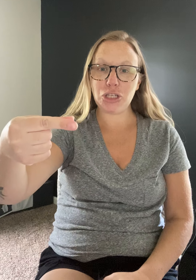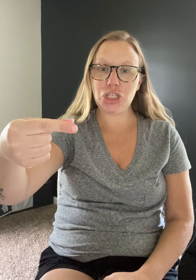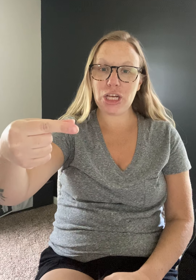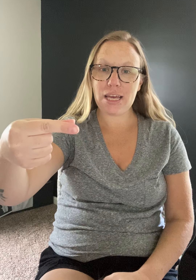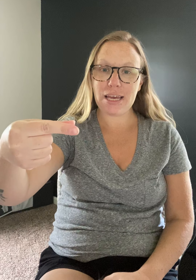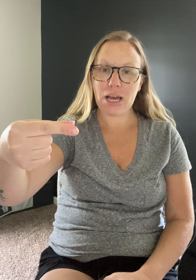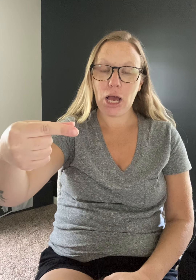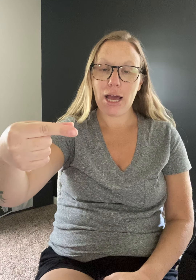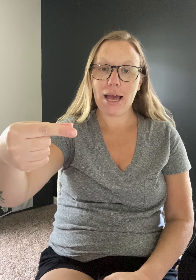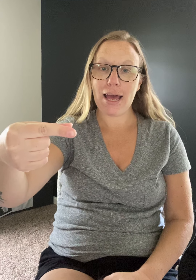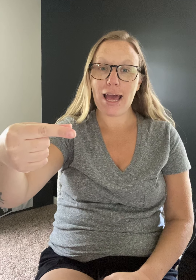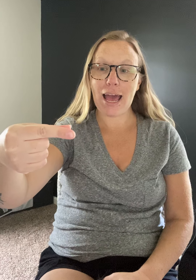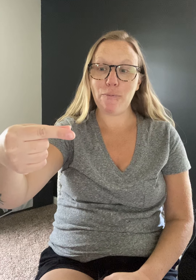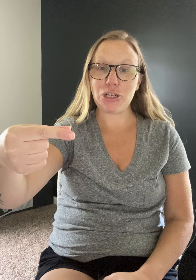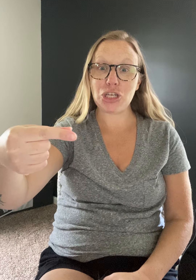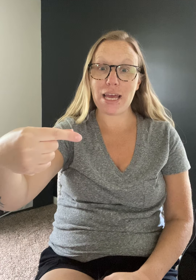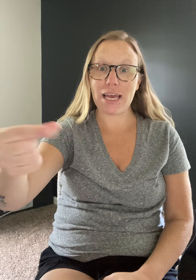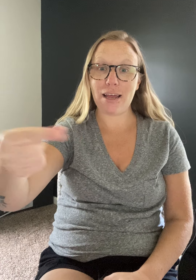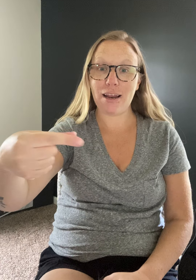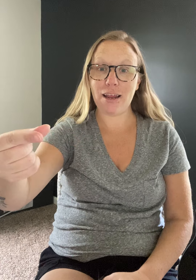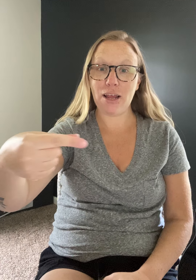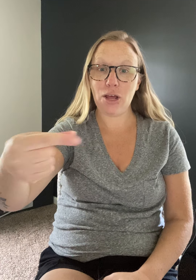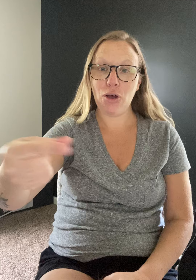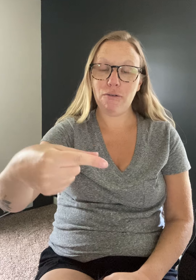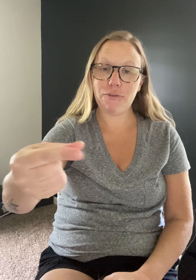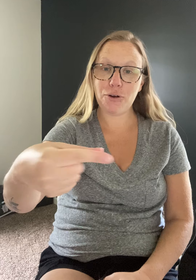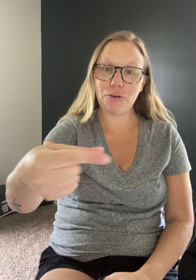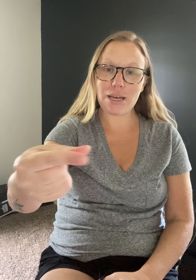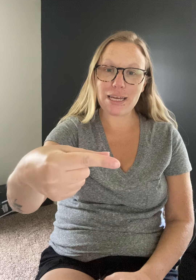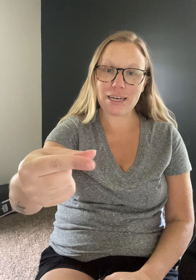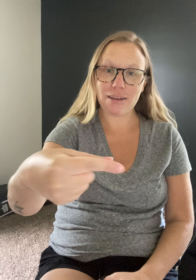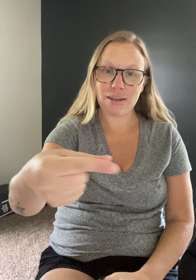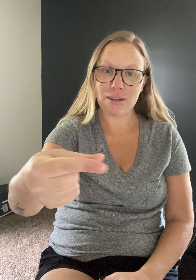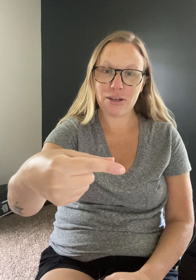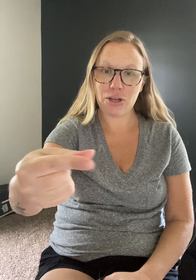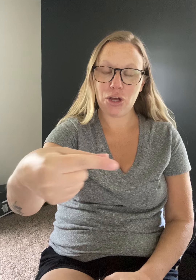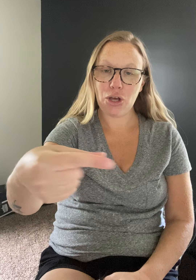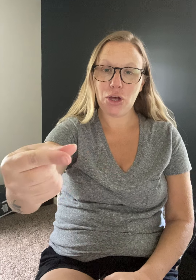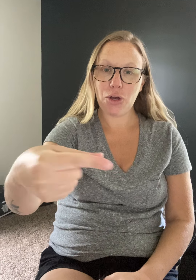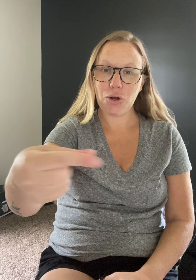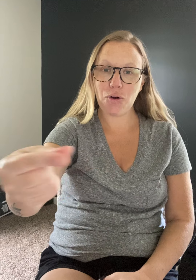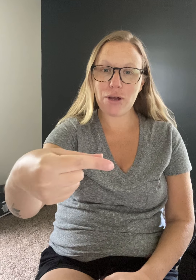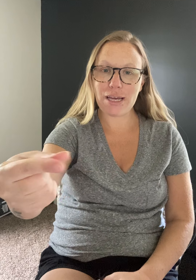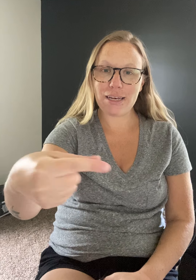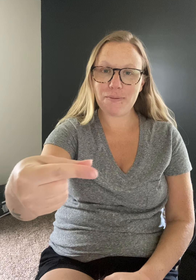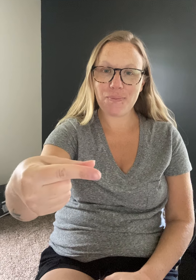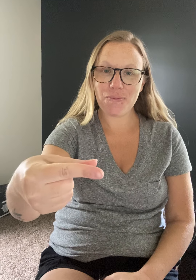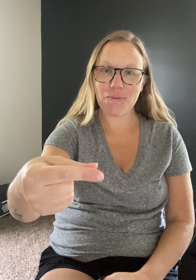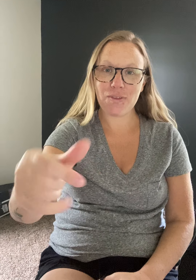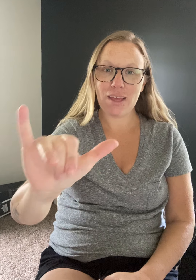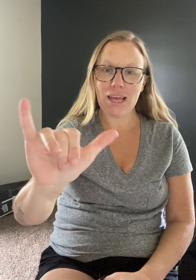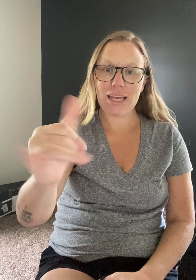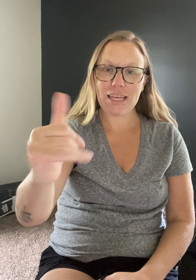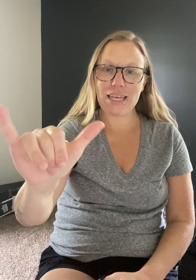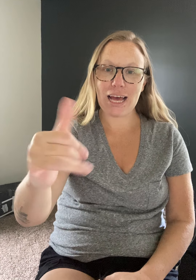G and we shake it for green. Green,